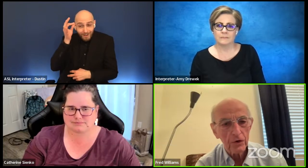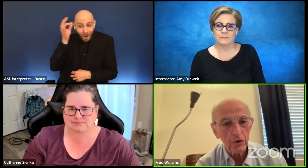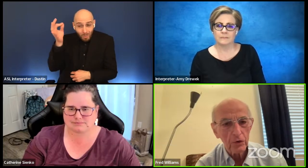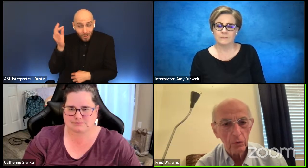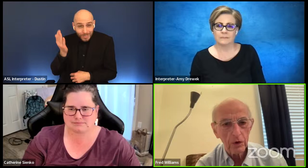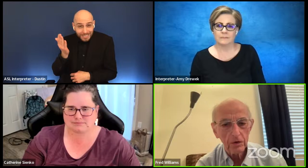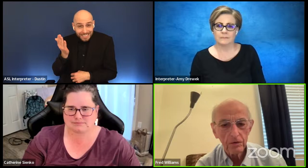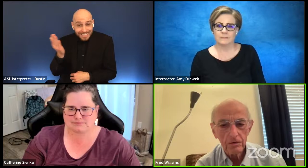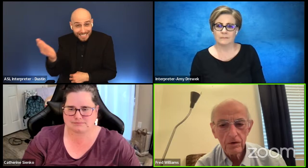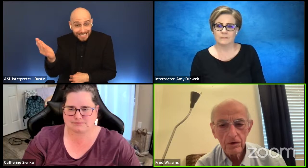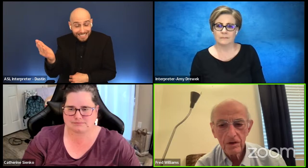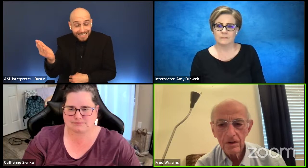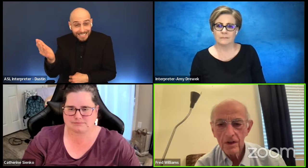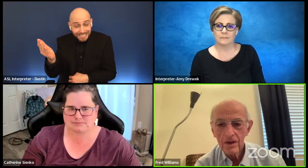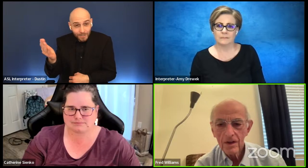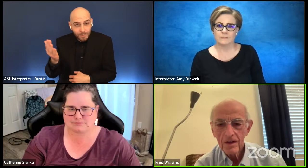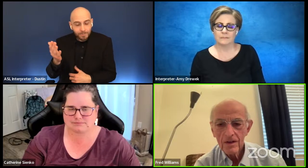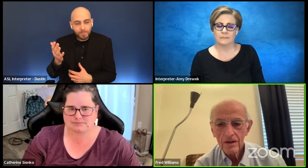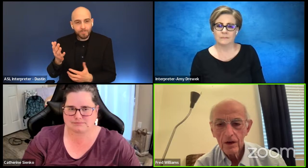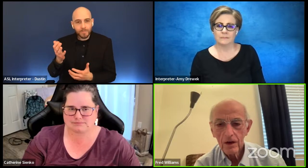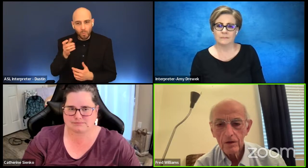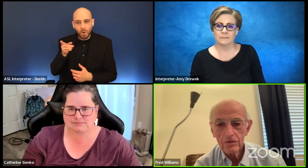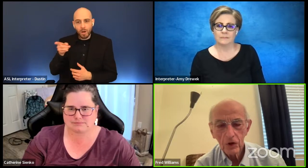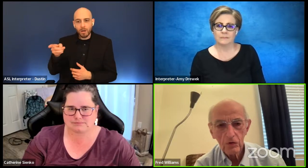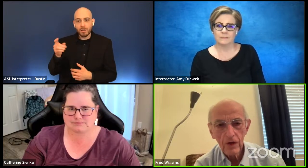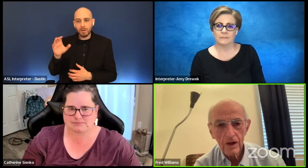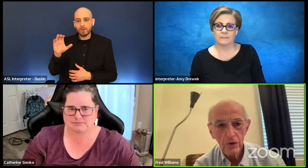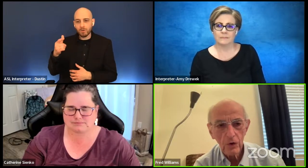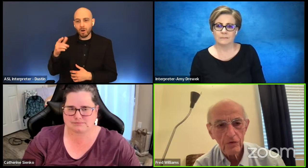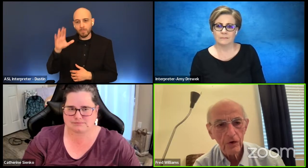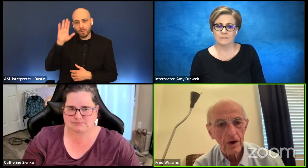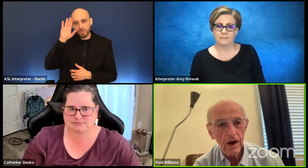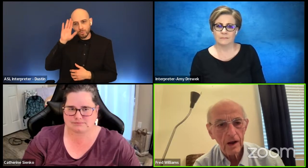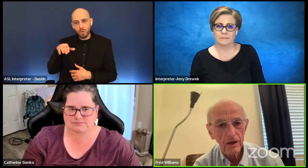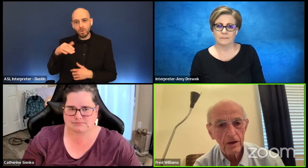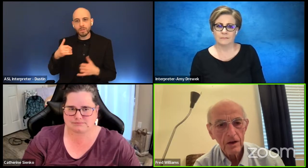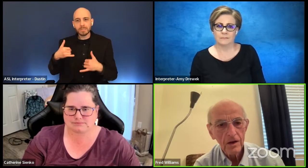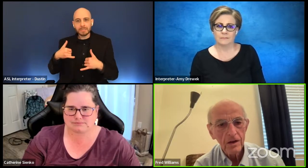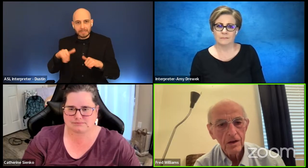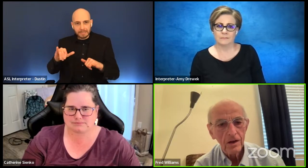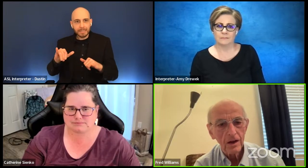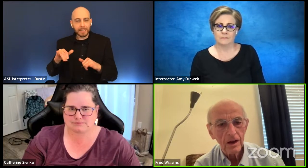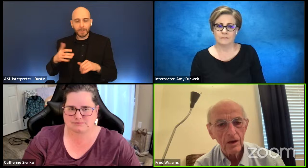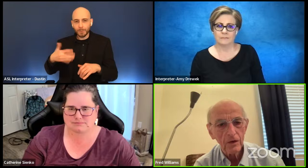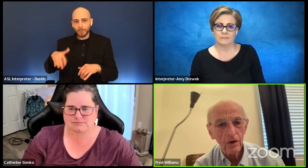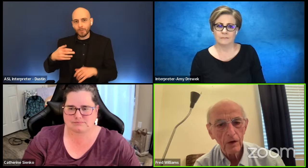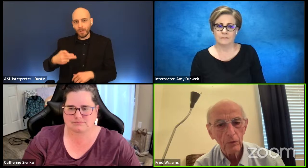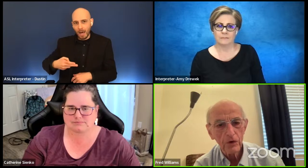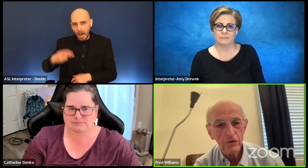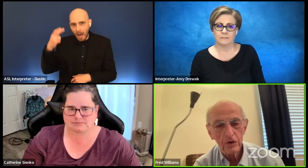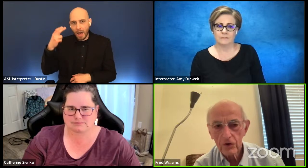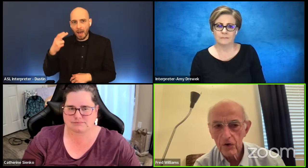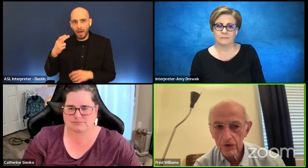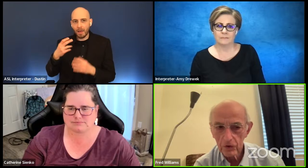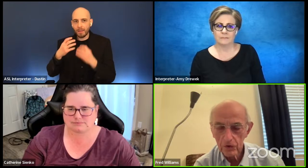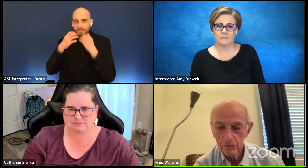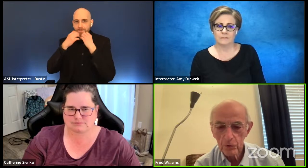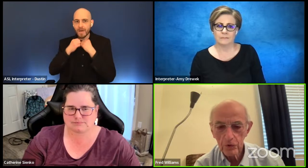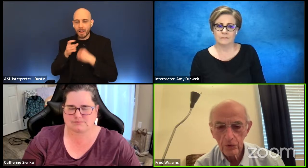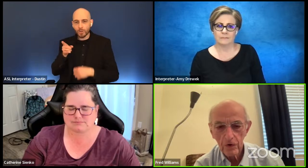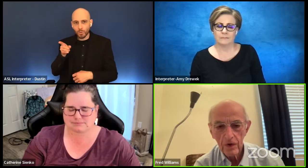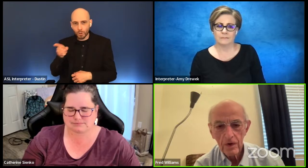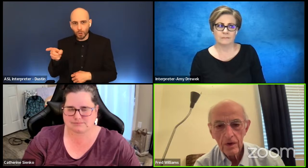want her to know that we still value her very highly, and I wish it could have gone a